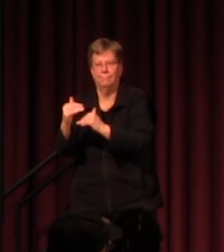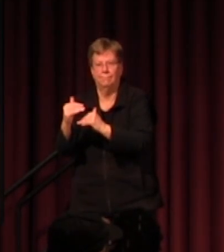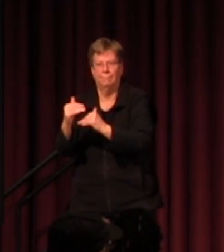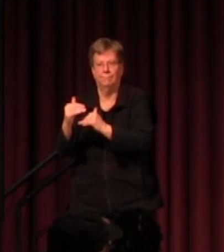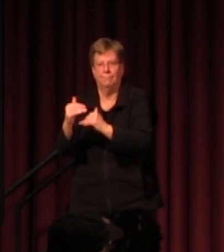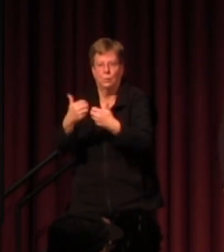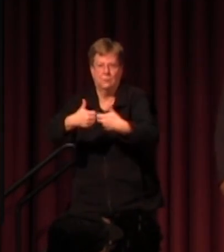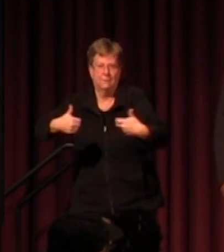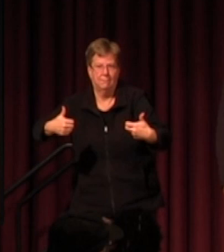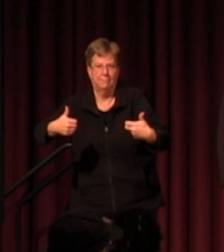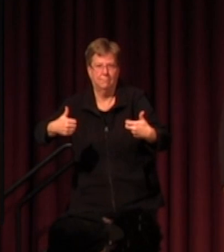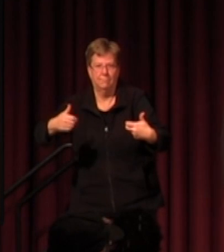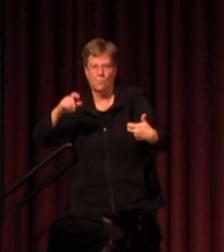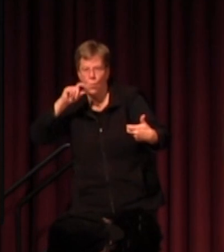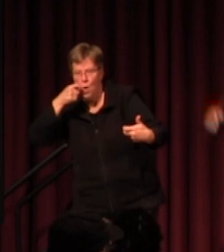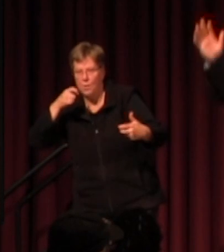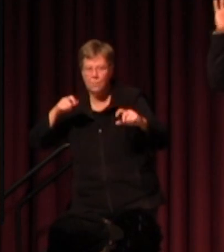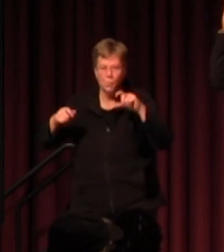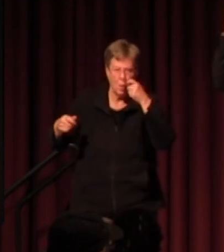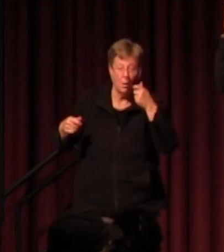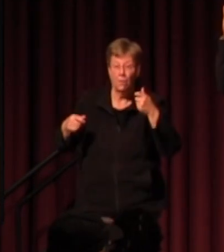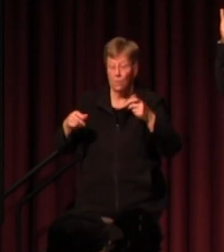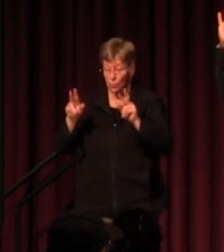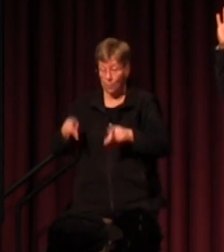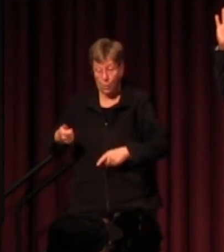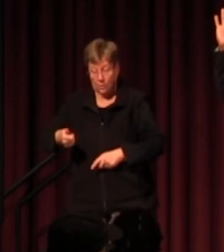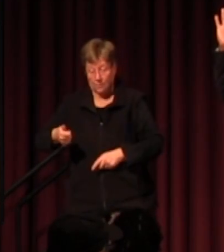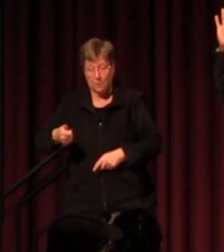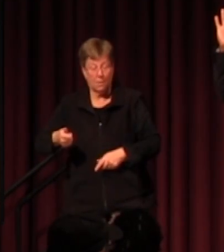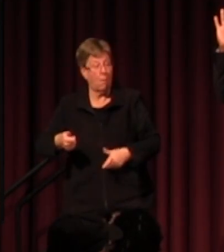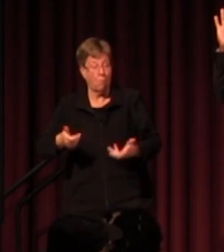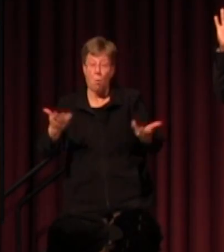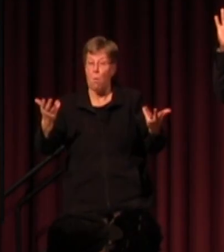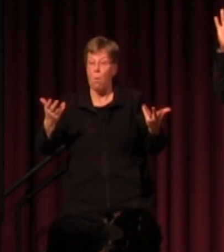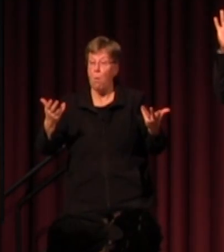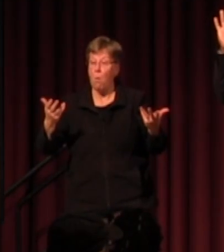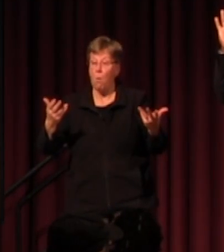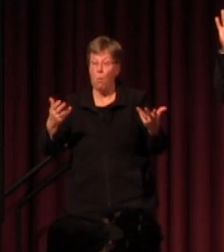So the fact that the person in the moment is saying, I'm not marginalizing,